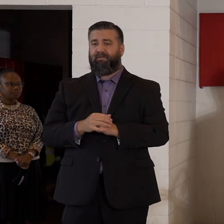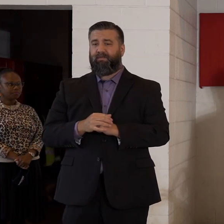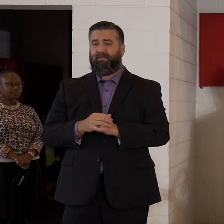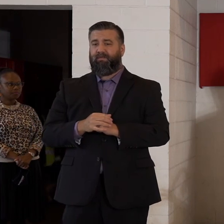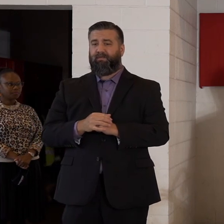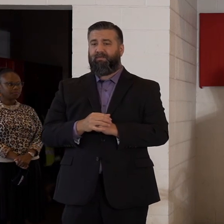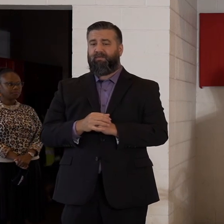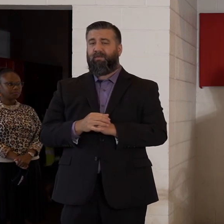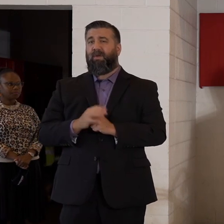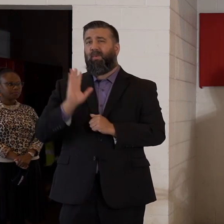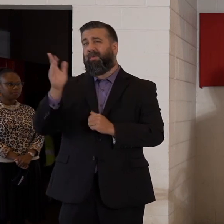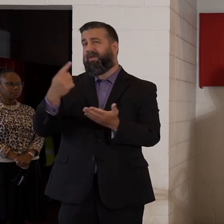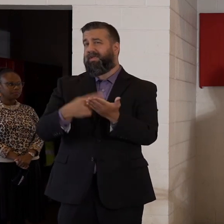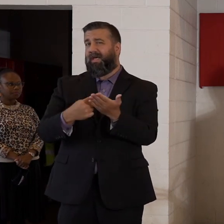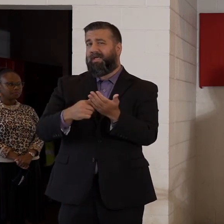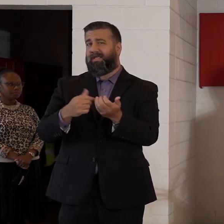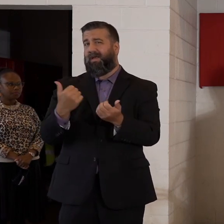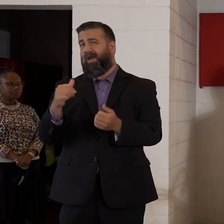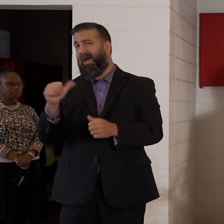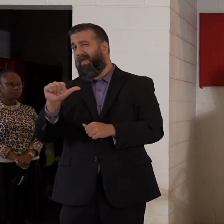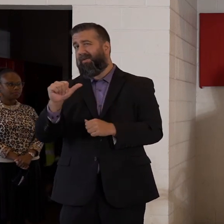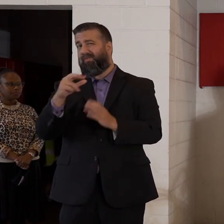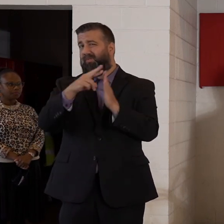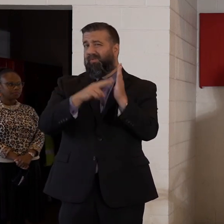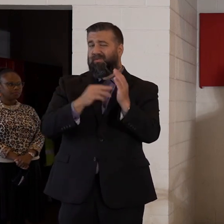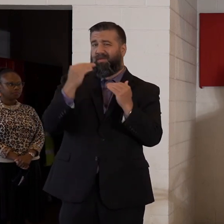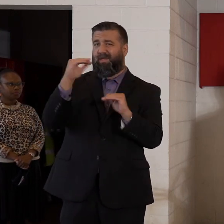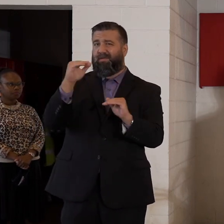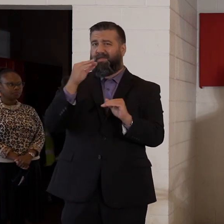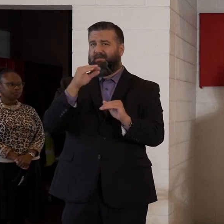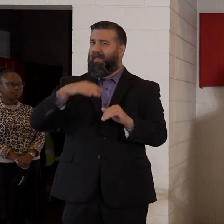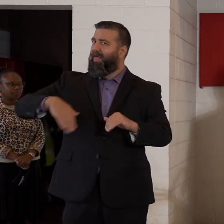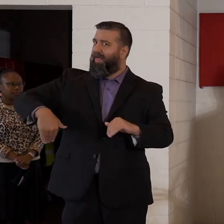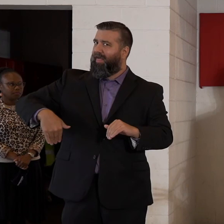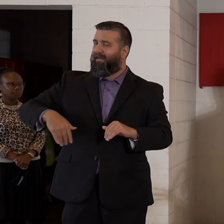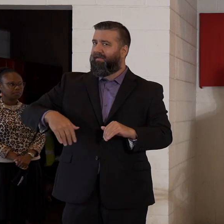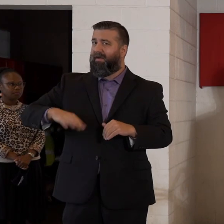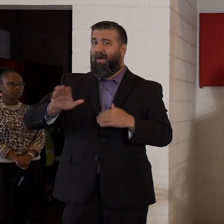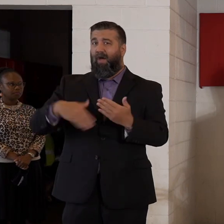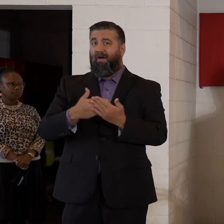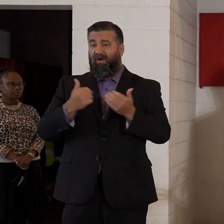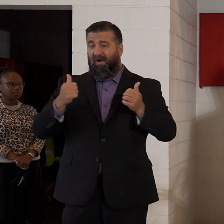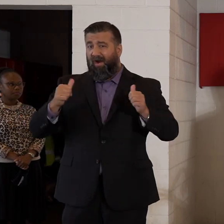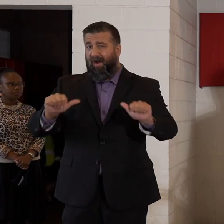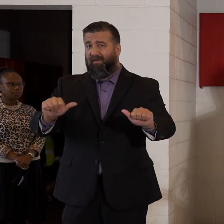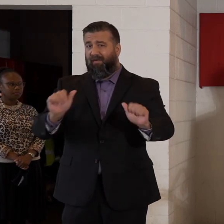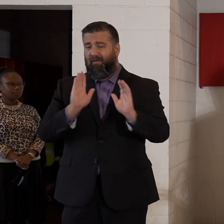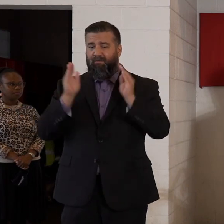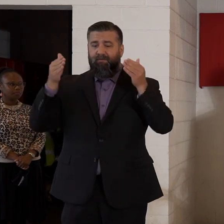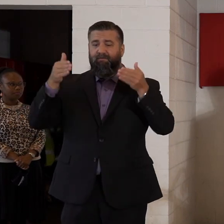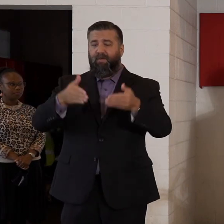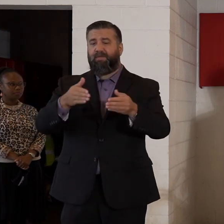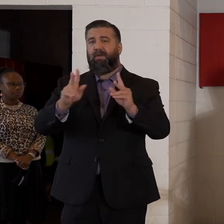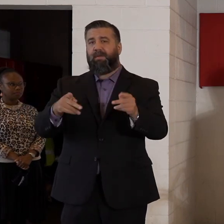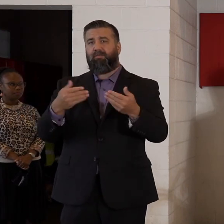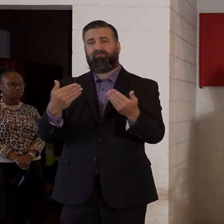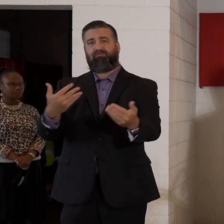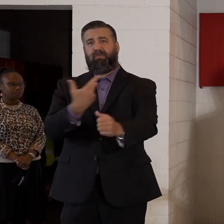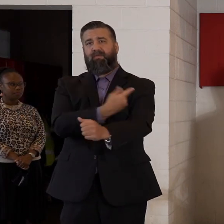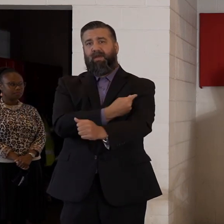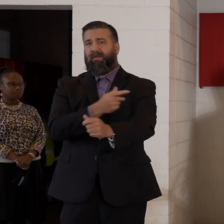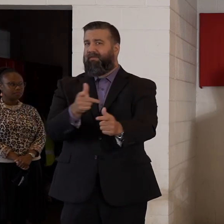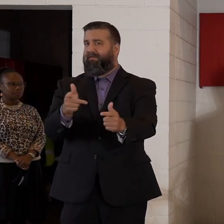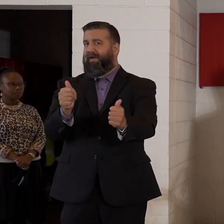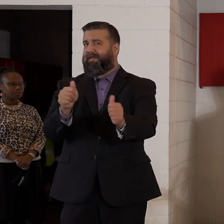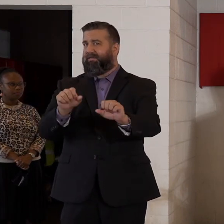advisories, other restrictions. We're not there yet. Right now, all of our effort is going to be focused on getting people vaccinated as